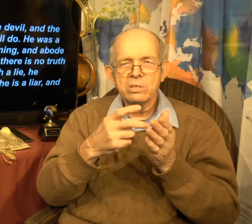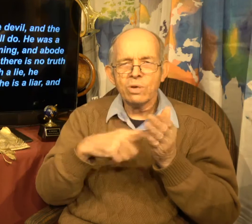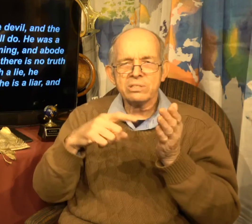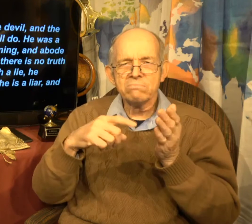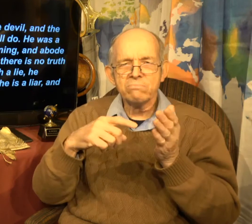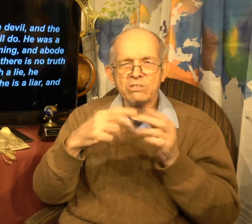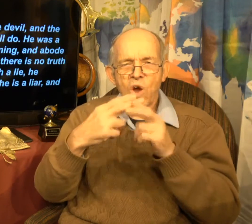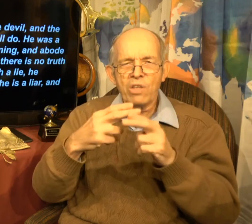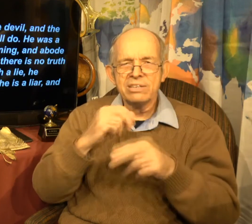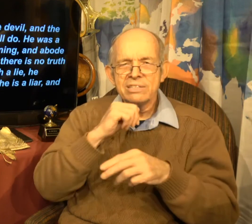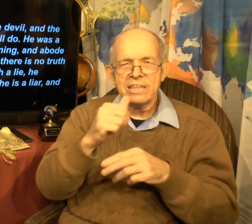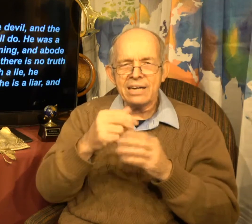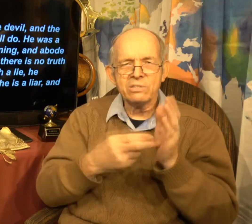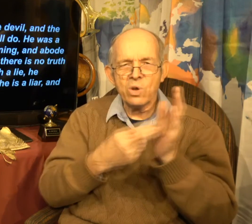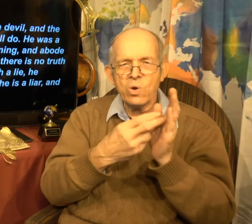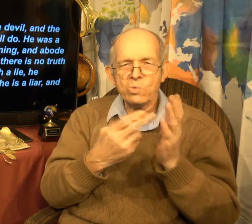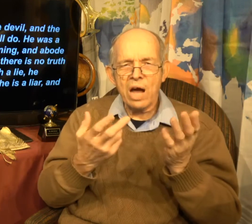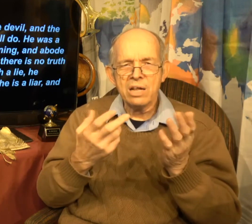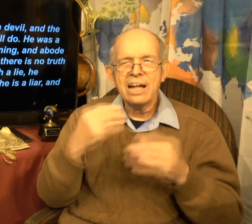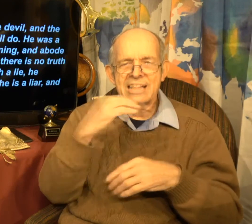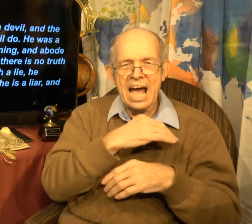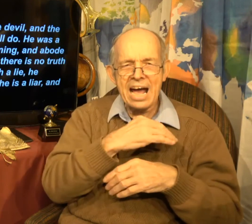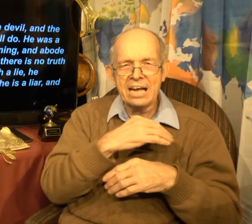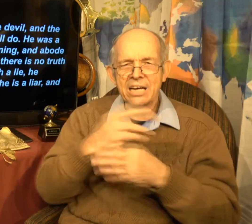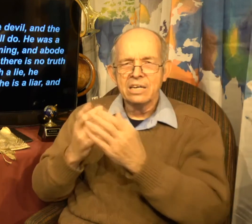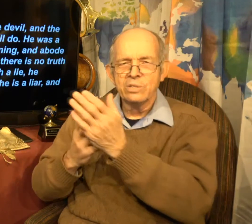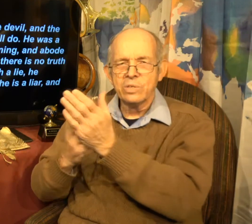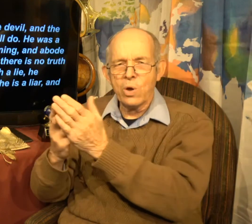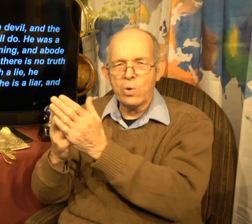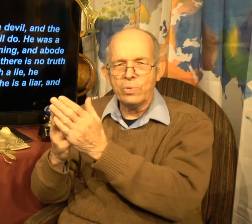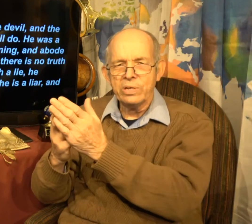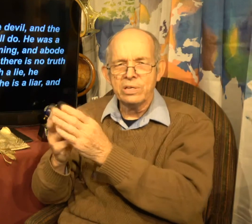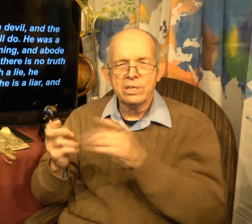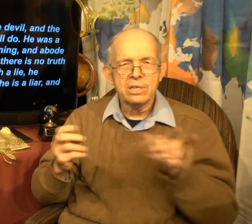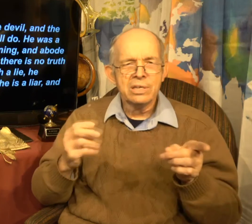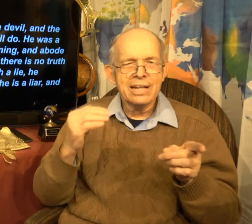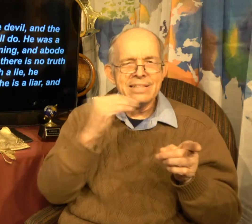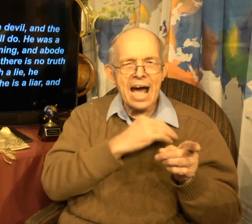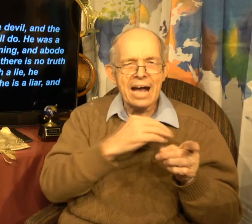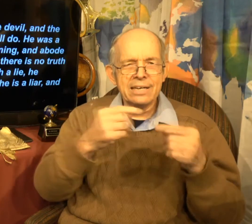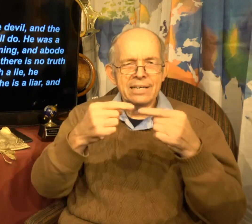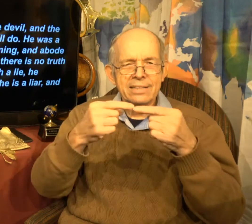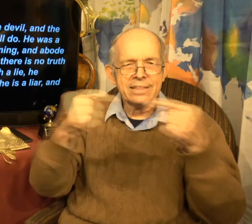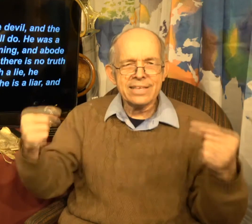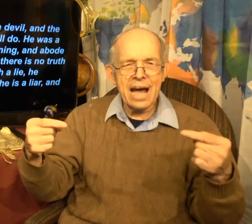What we call it? Not truth, but lie. Truth? Lie. The